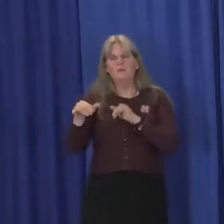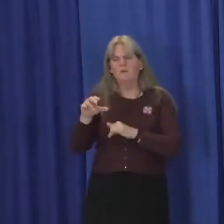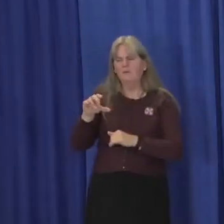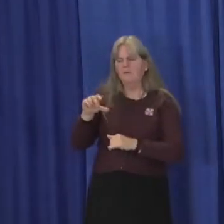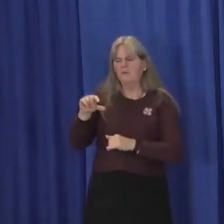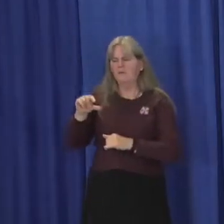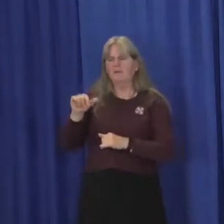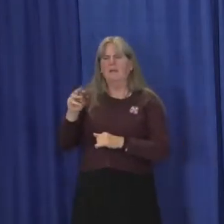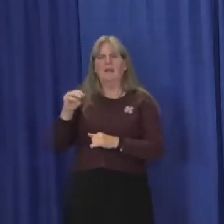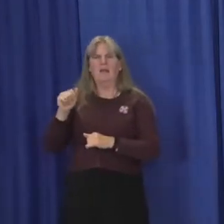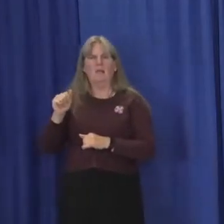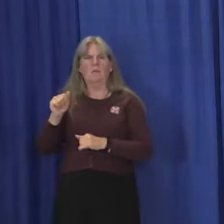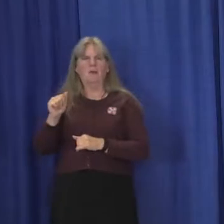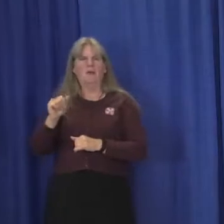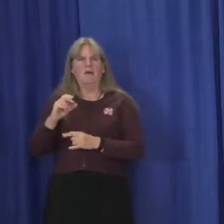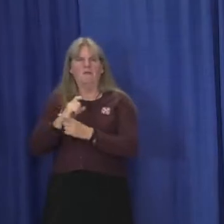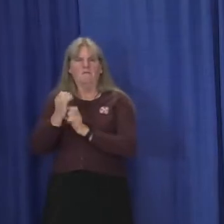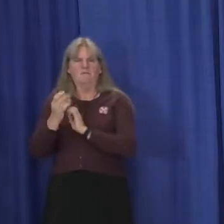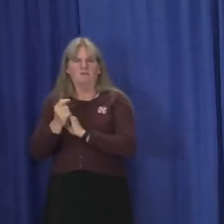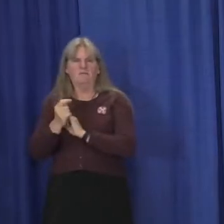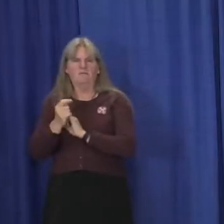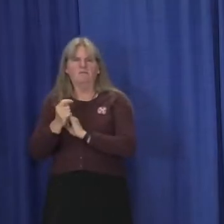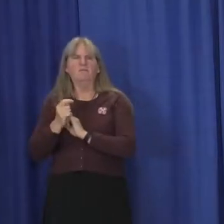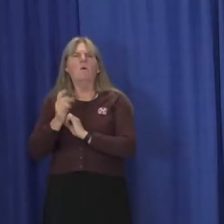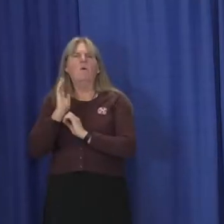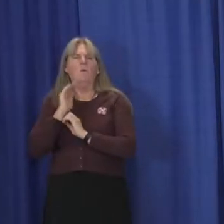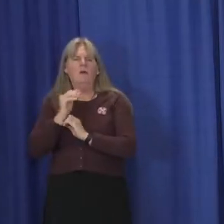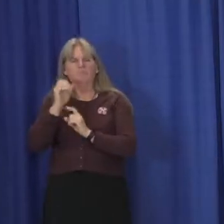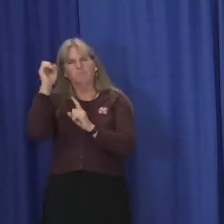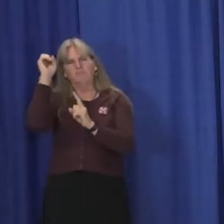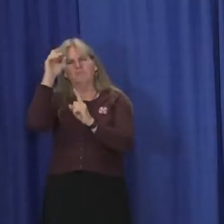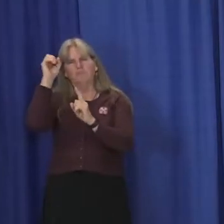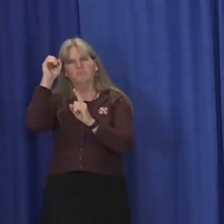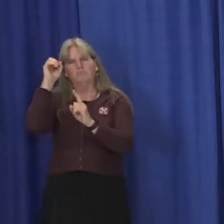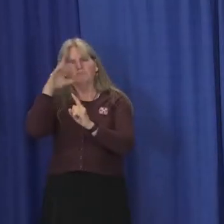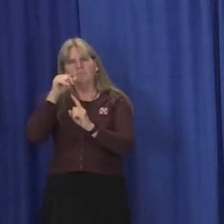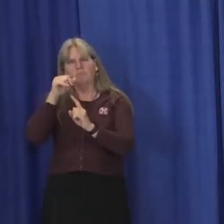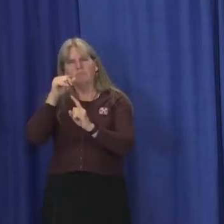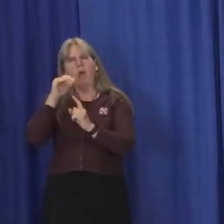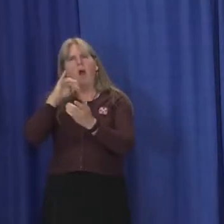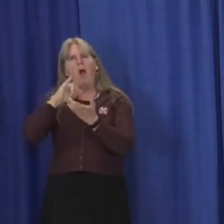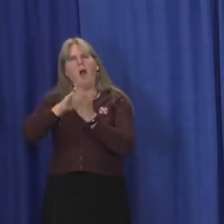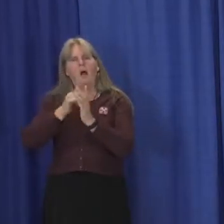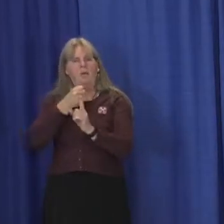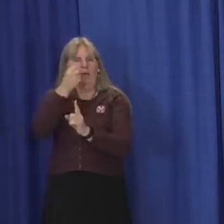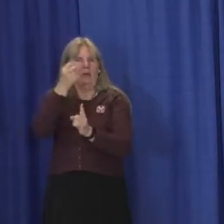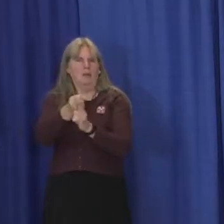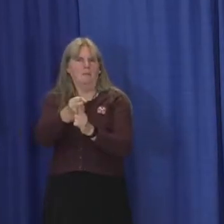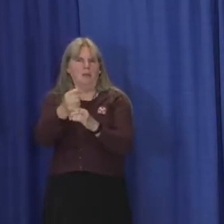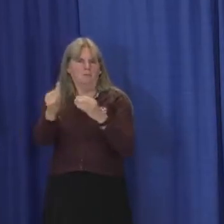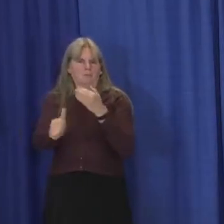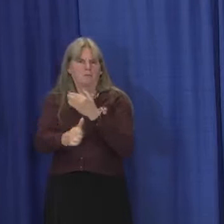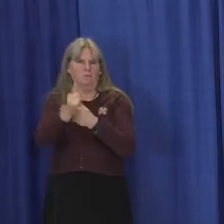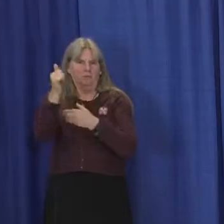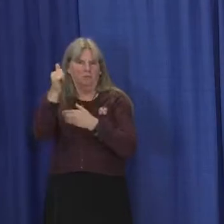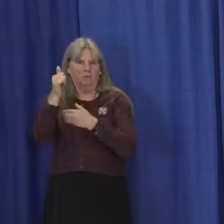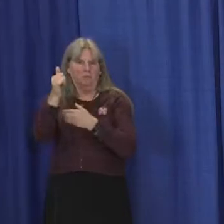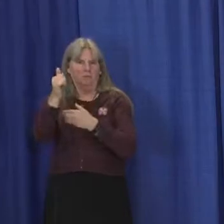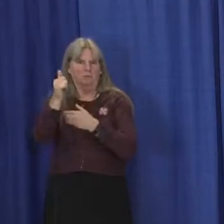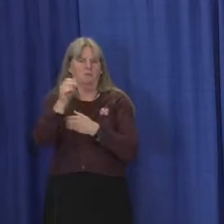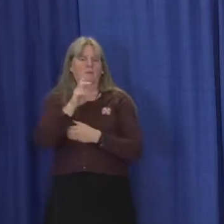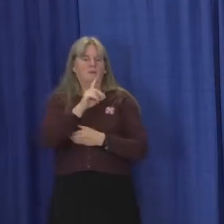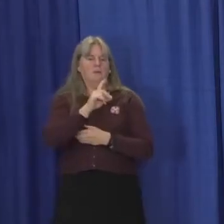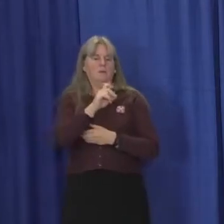before. We will share the key milestones that really affect risk. We have announced the introduction of Delta into the